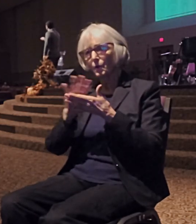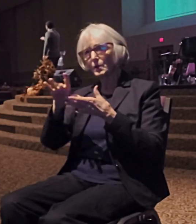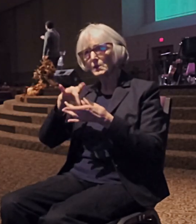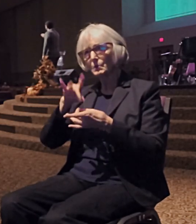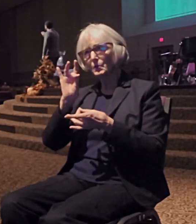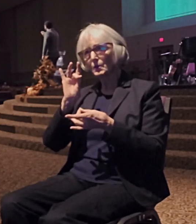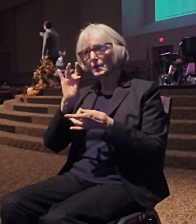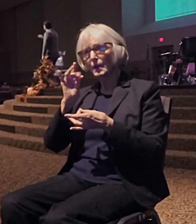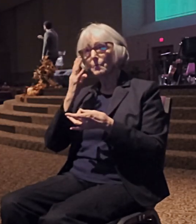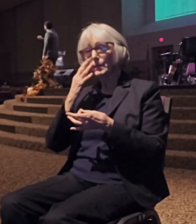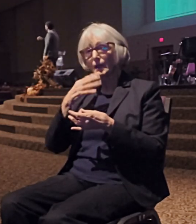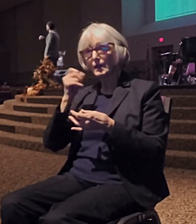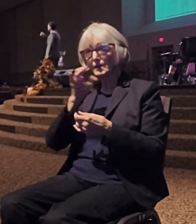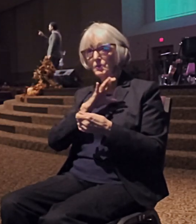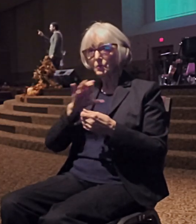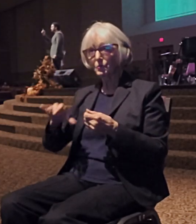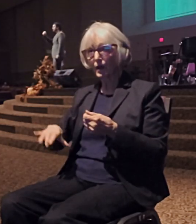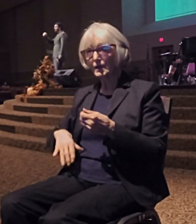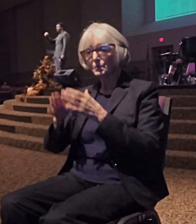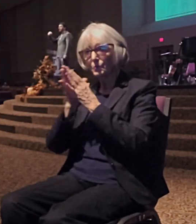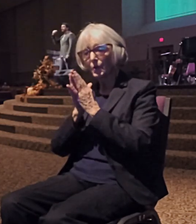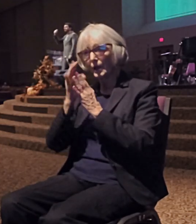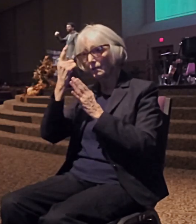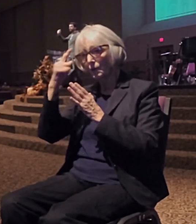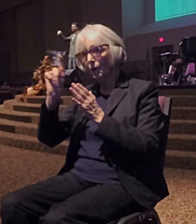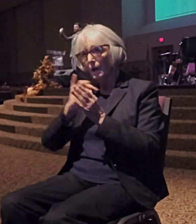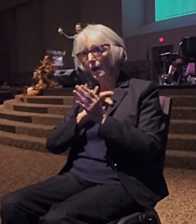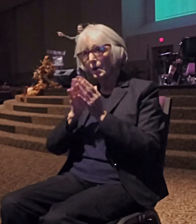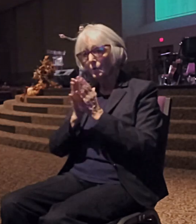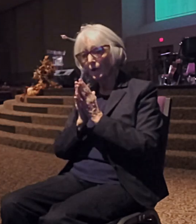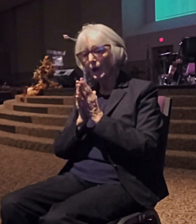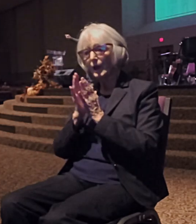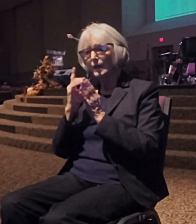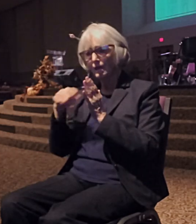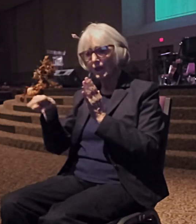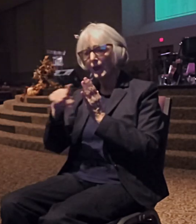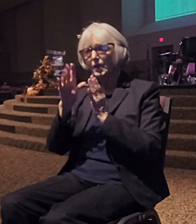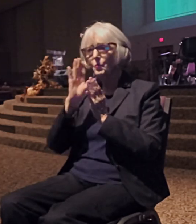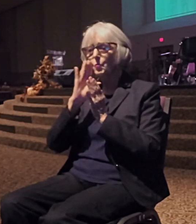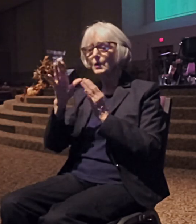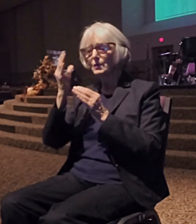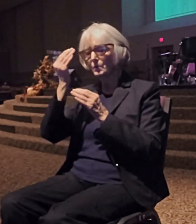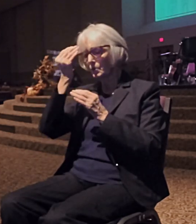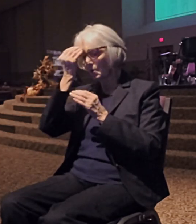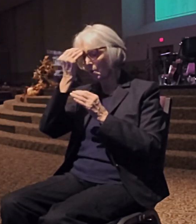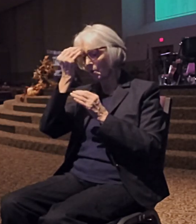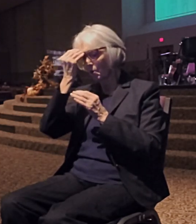Spirit, because as Christ prayed, Lord, I pray that they may know.